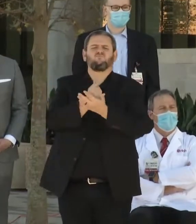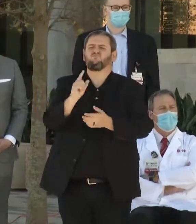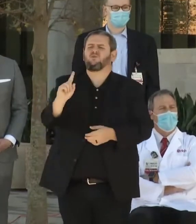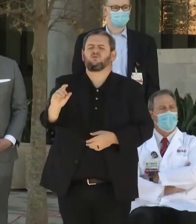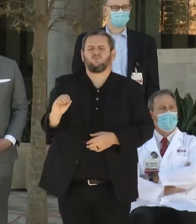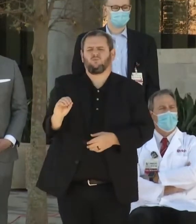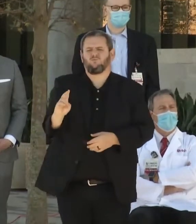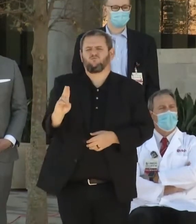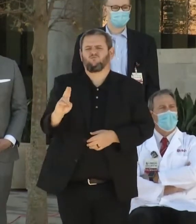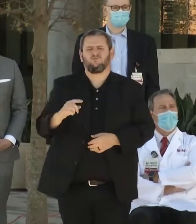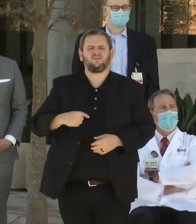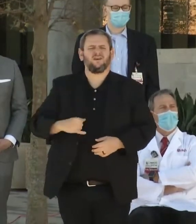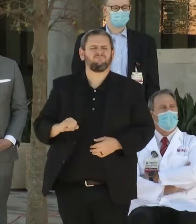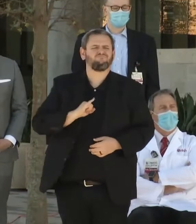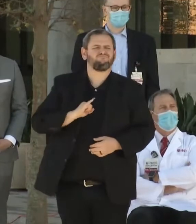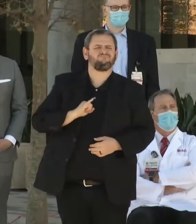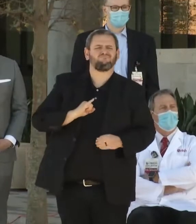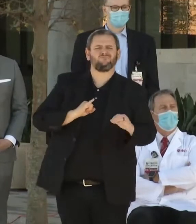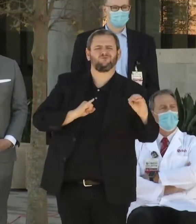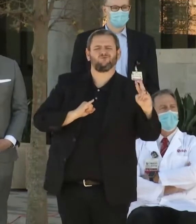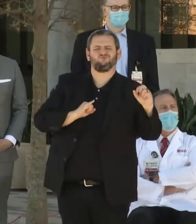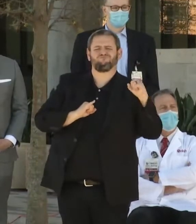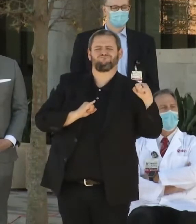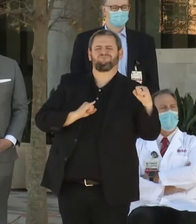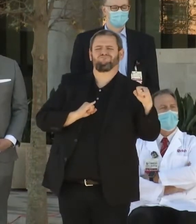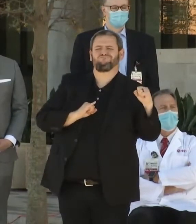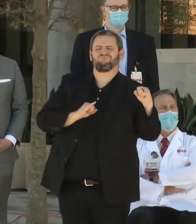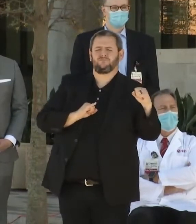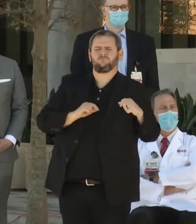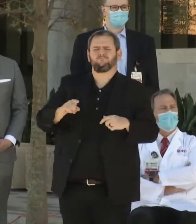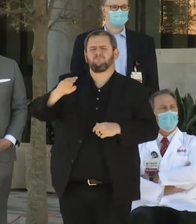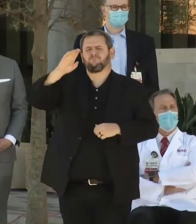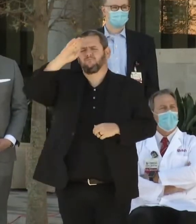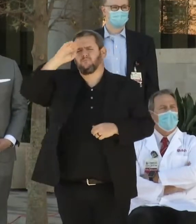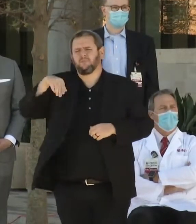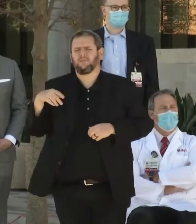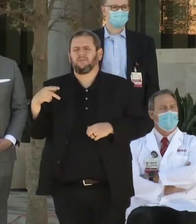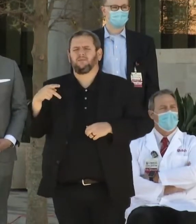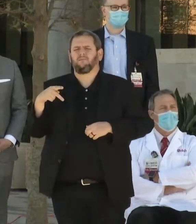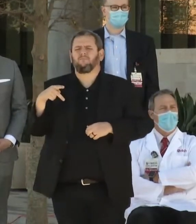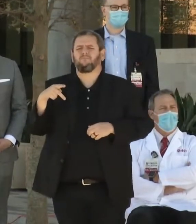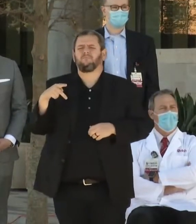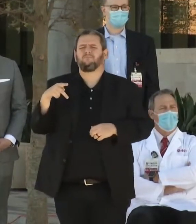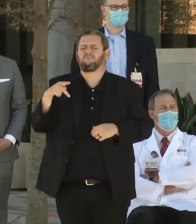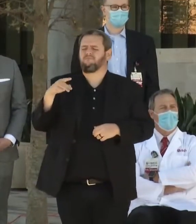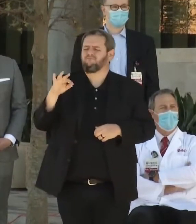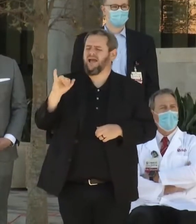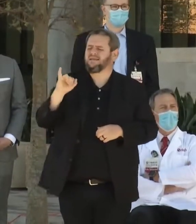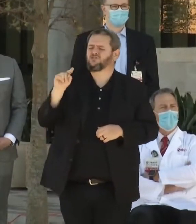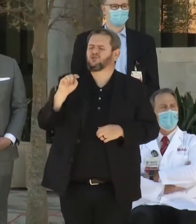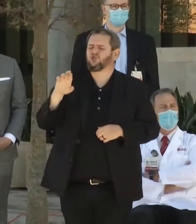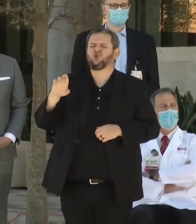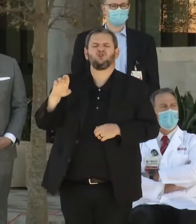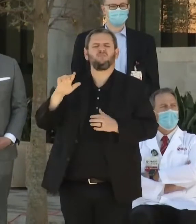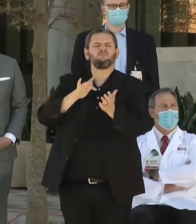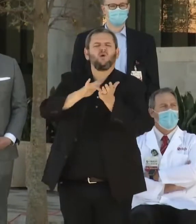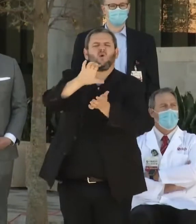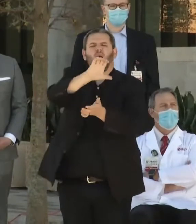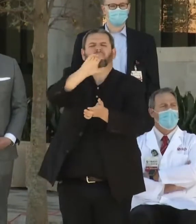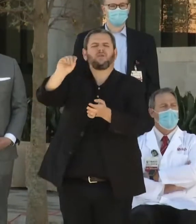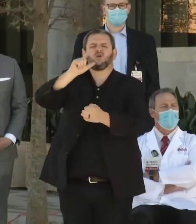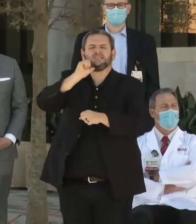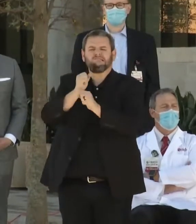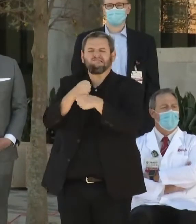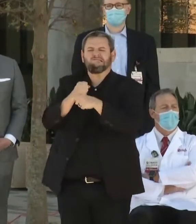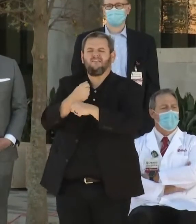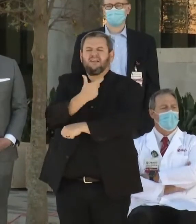Pfizer announced, well, it says yesterday here, but it's actually about 2 days ago, some very promising news on the COVID-19 vaccine they are